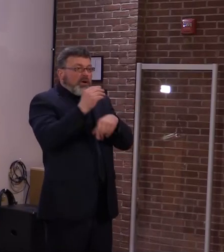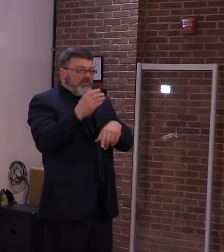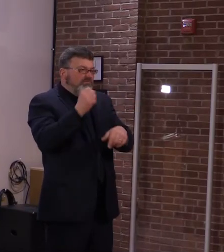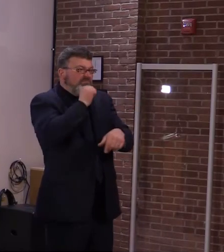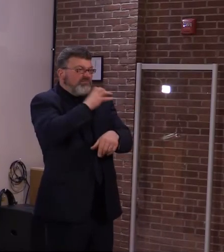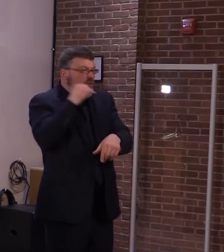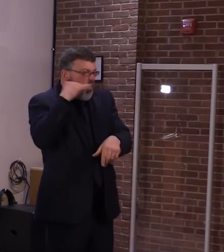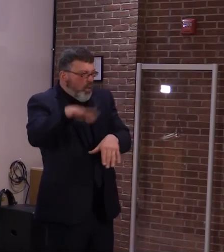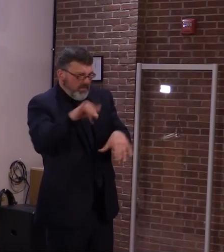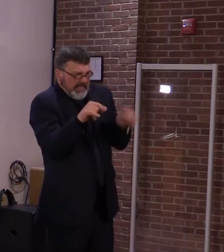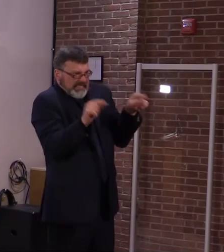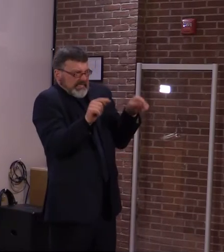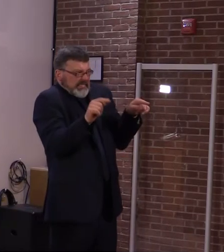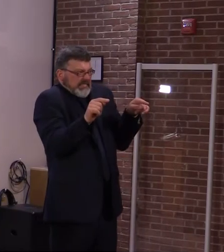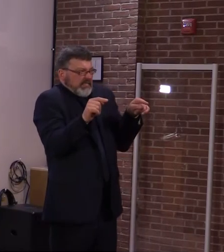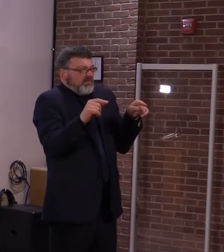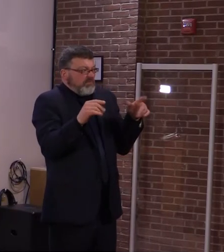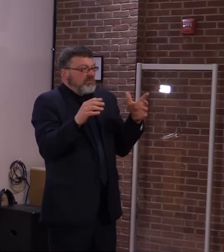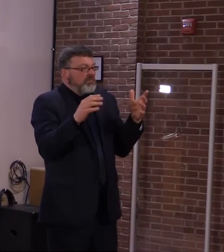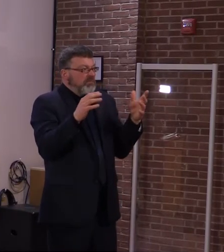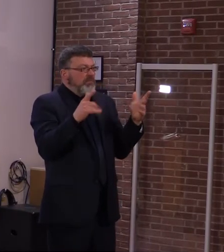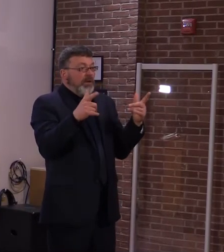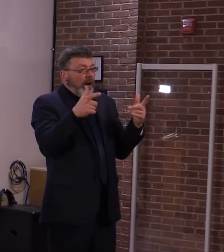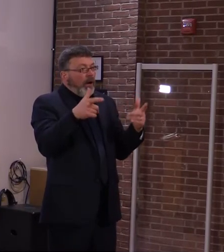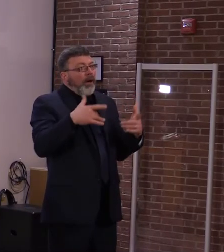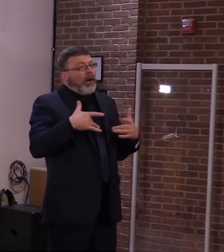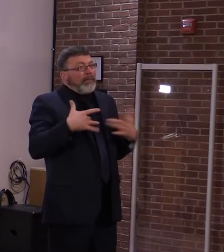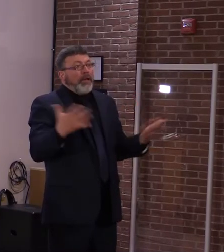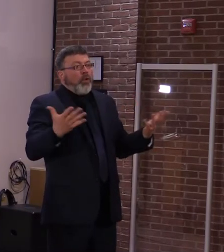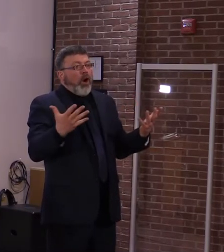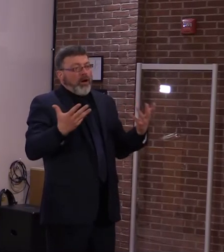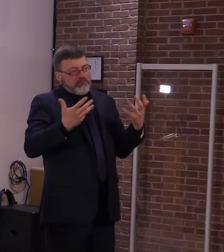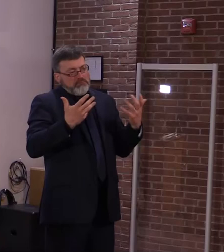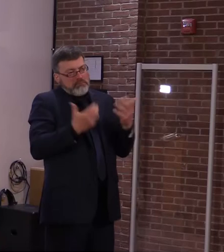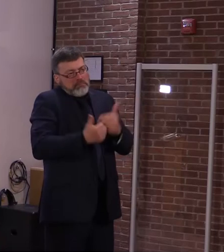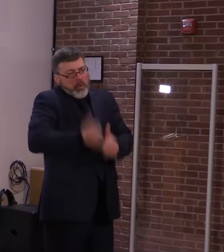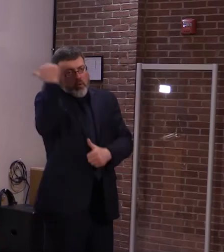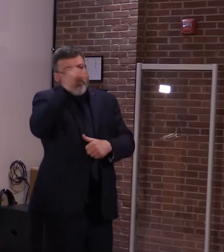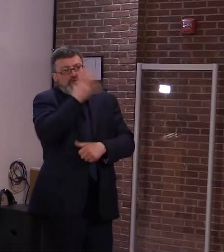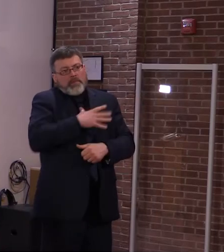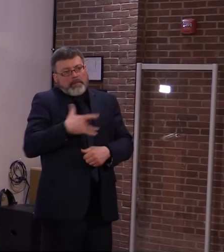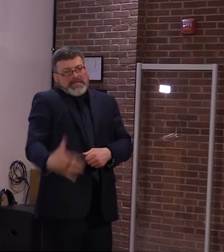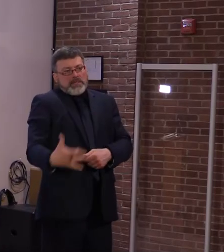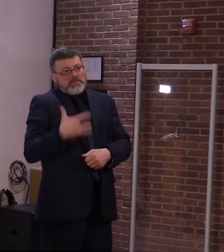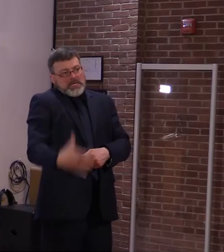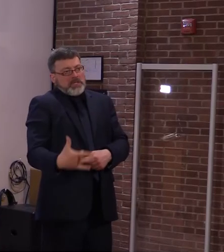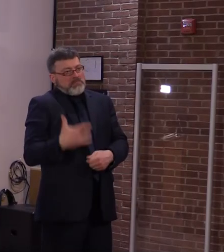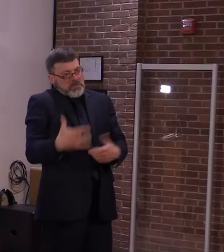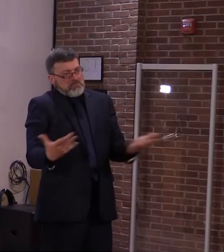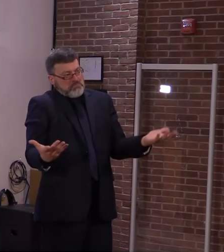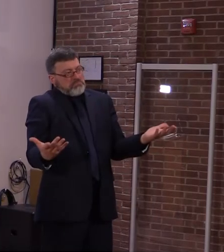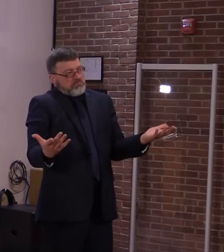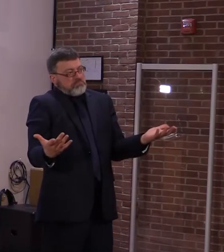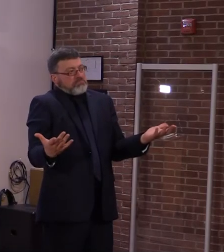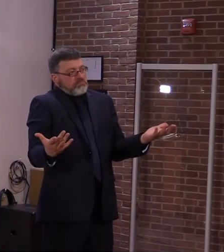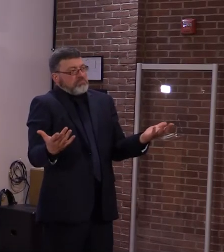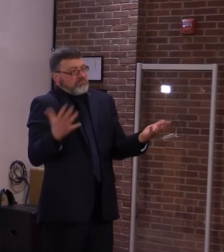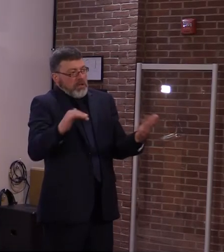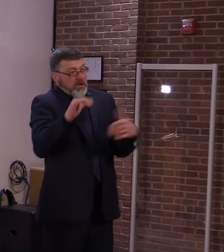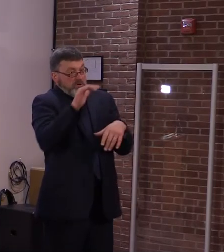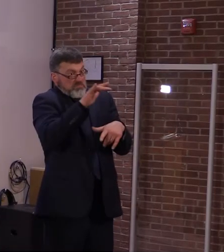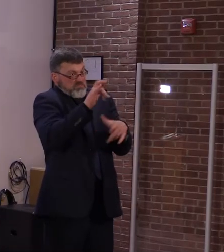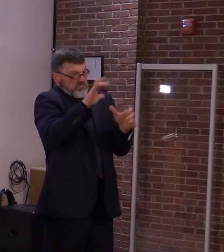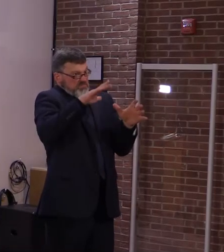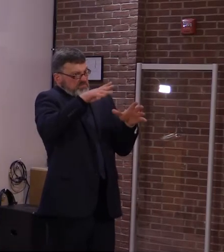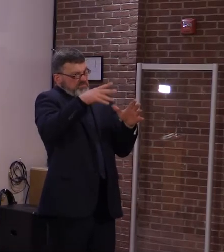preponderance in that workforce. If you look at some of the later phases we've had, specifically in the education